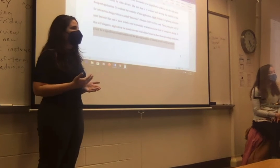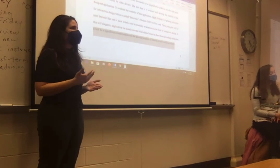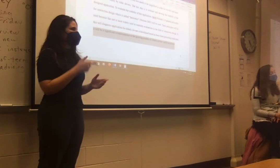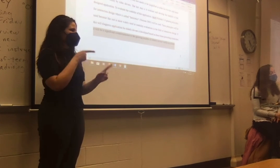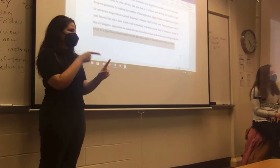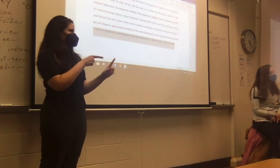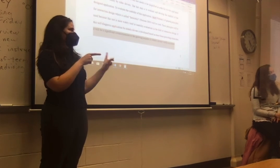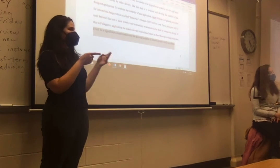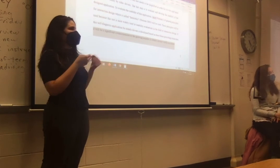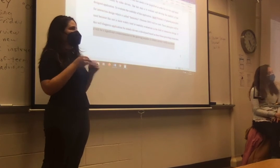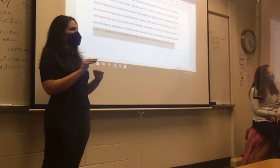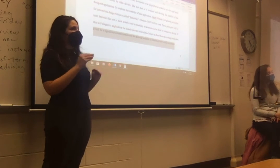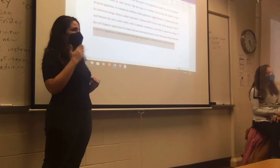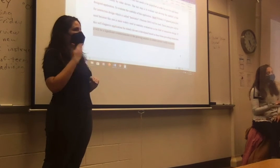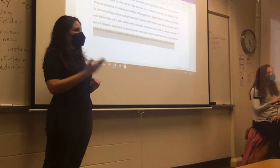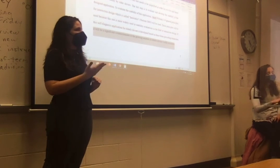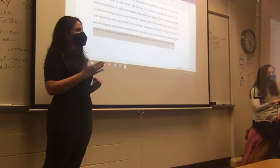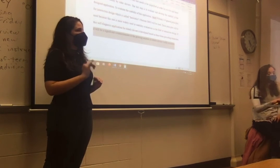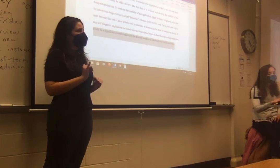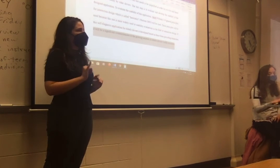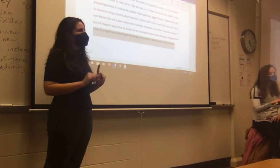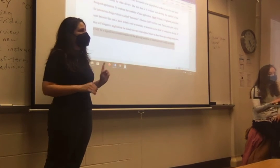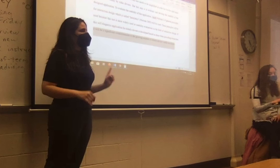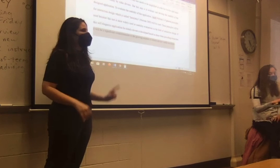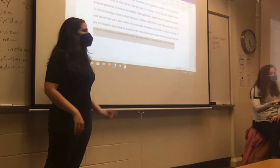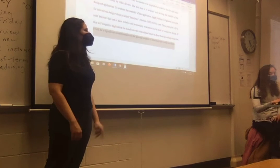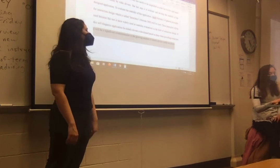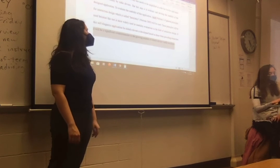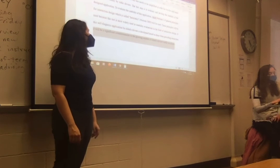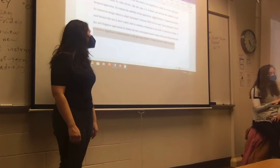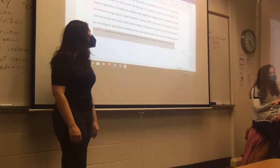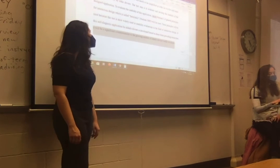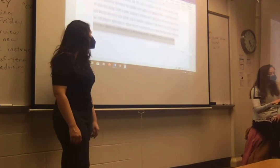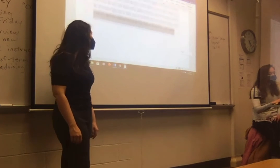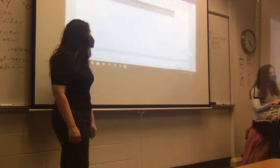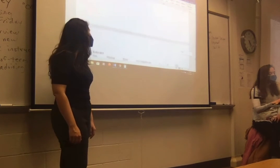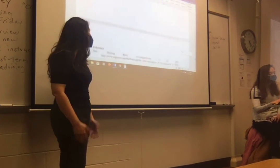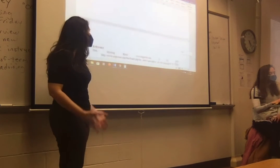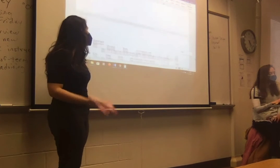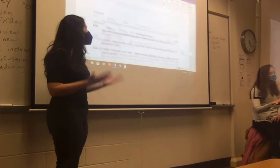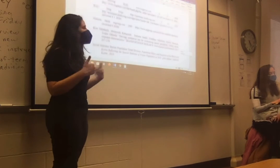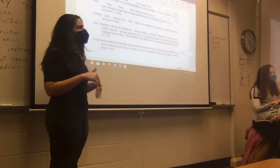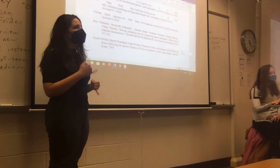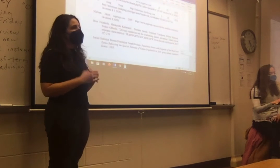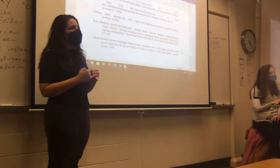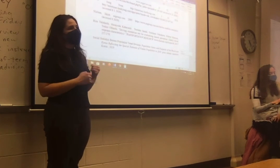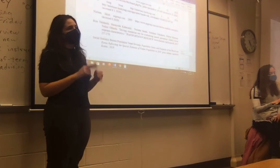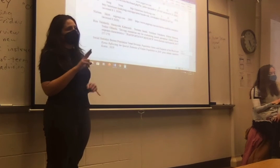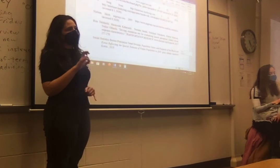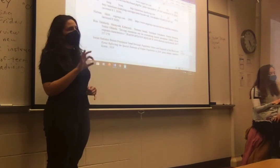right? And then, of course, we have the reference page at the end.